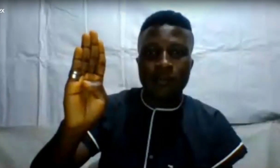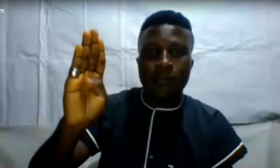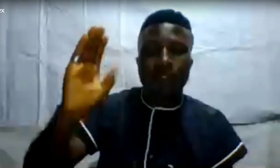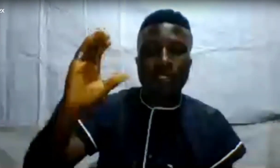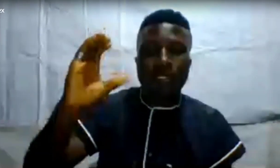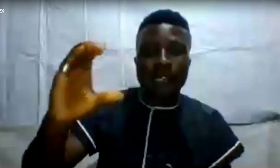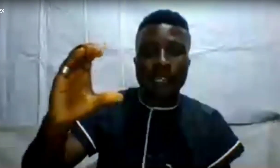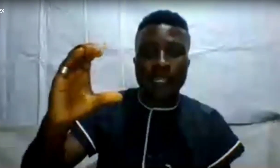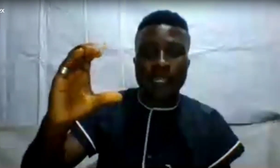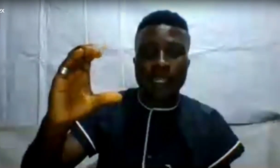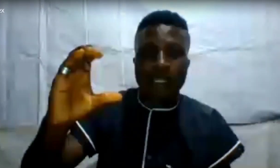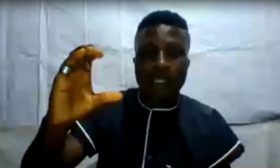C,